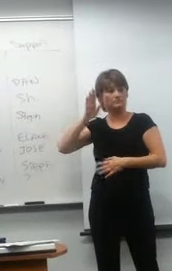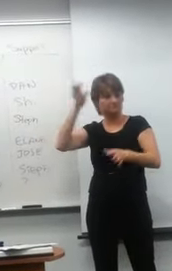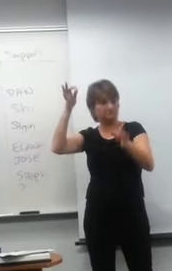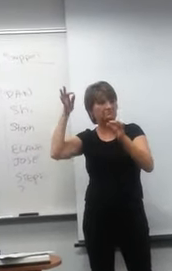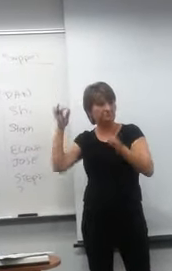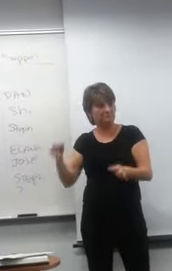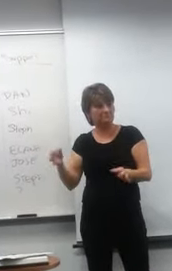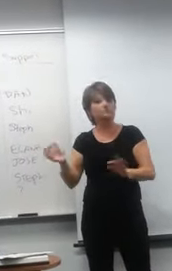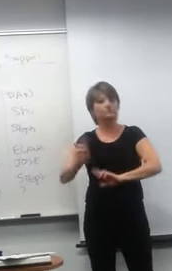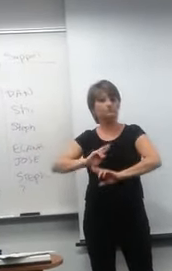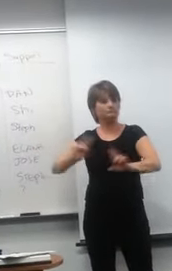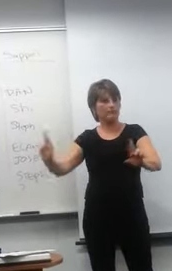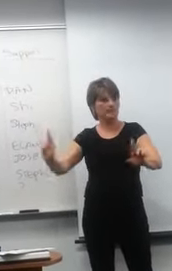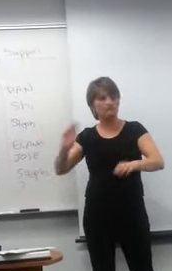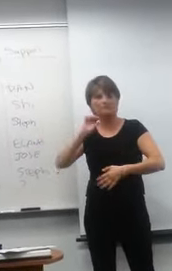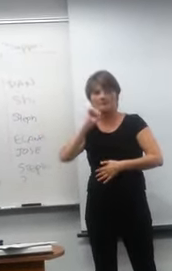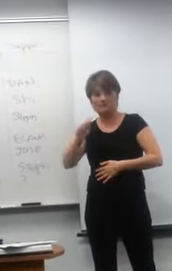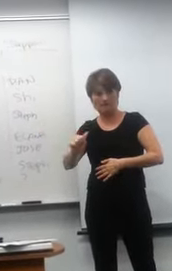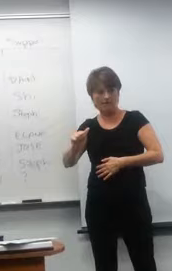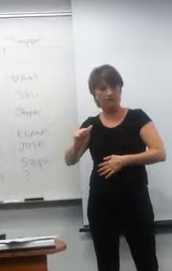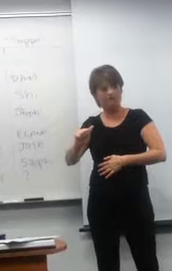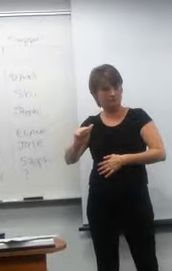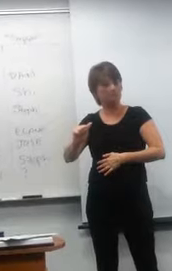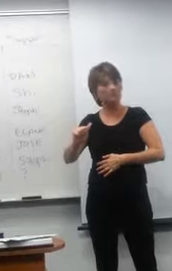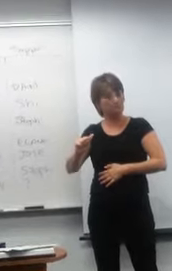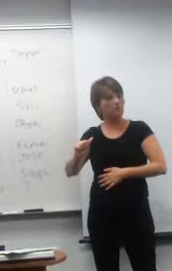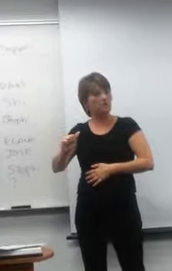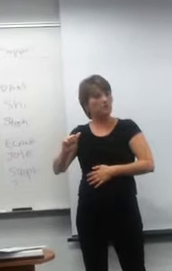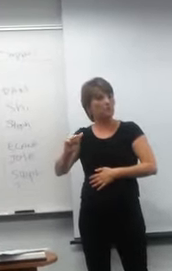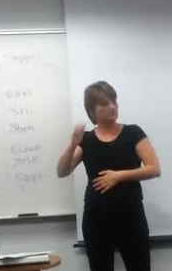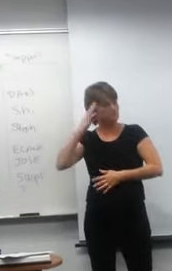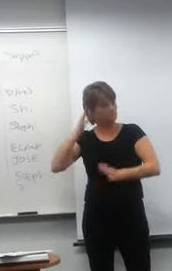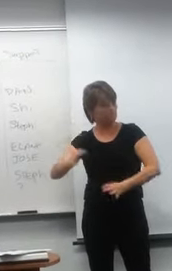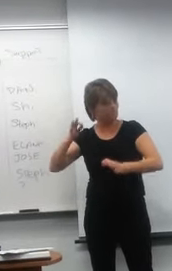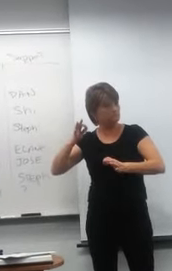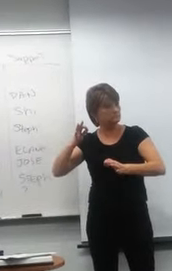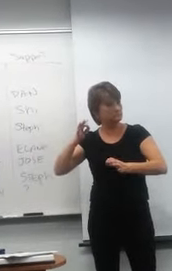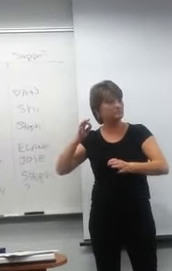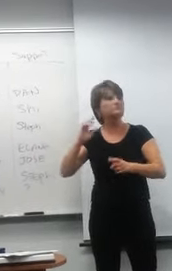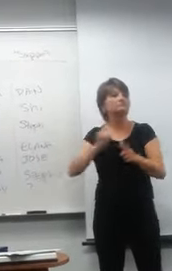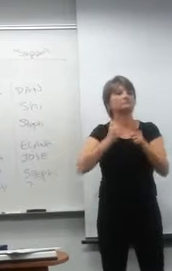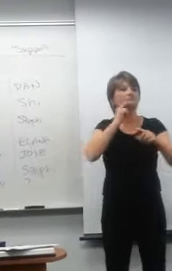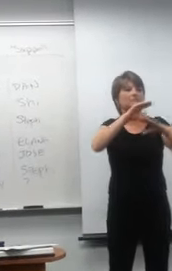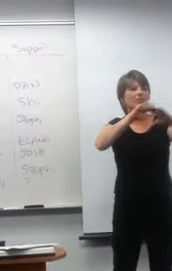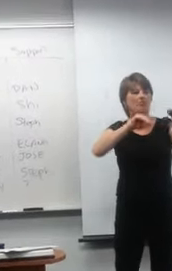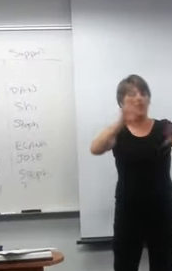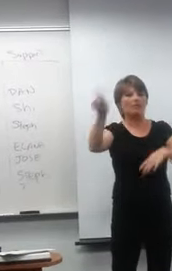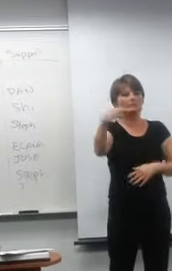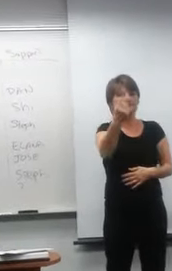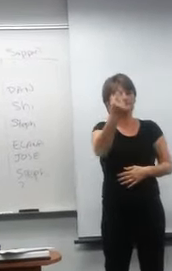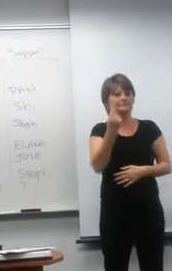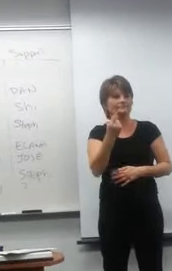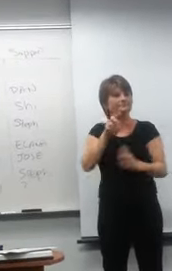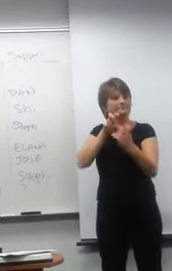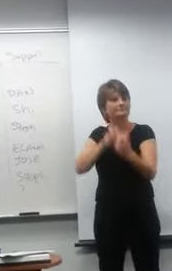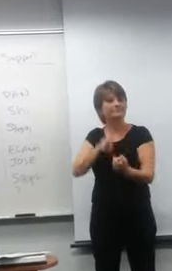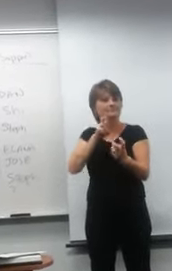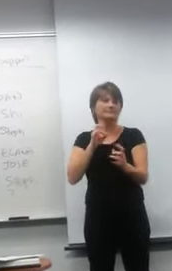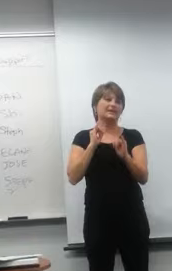this is at the end of your junior year. And then based on that information and that portfolio, we can make a decision to see if you should